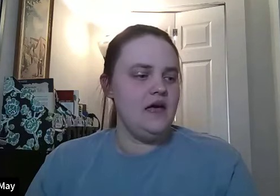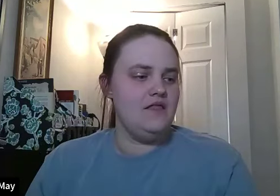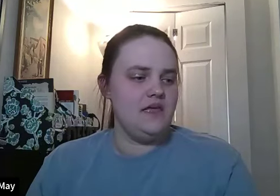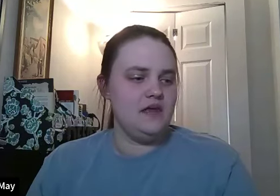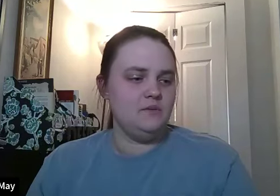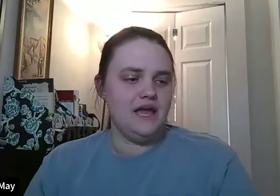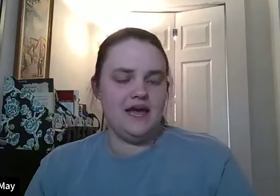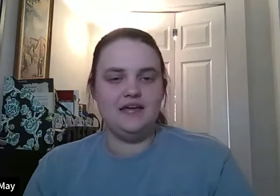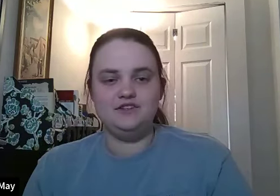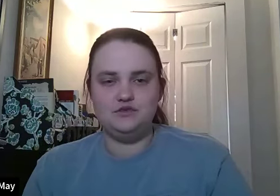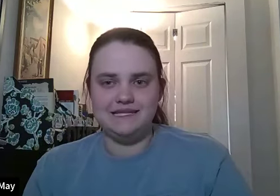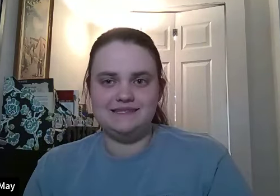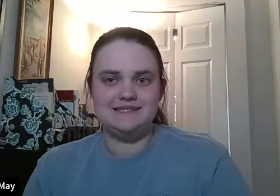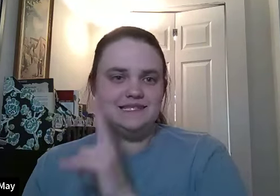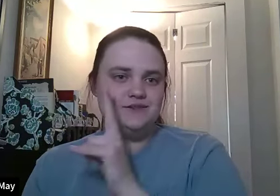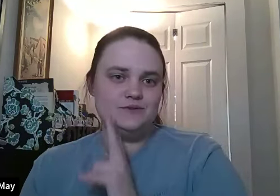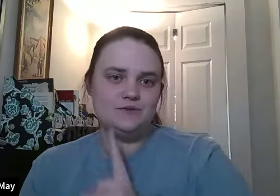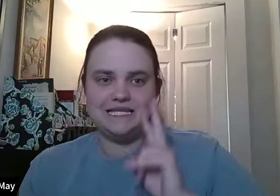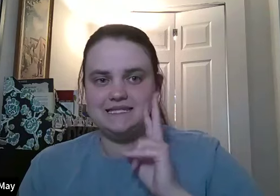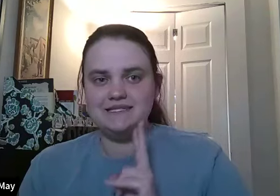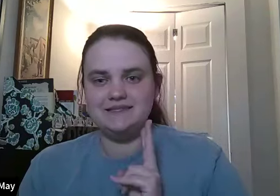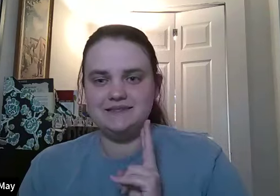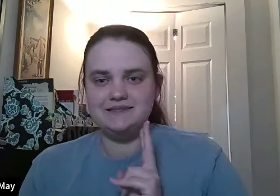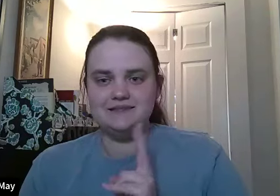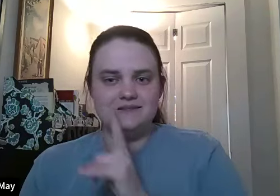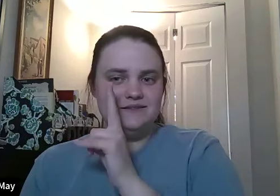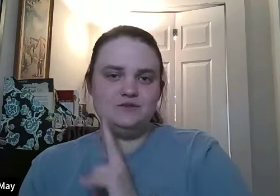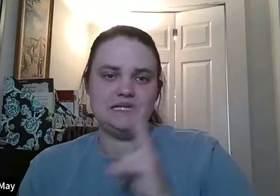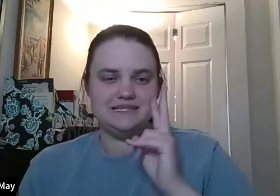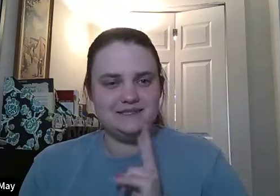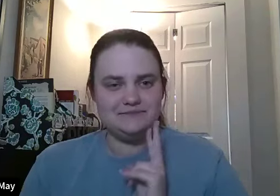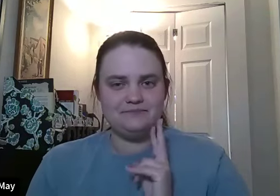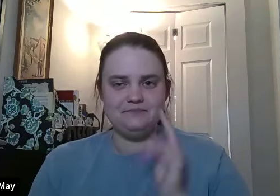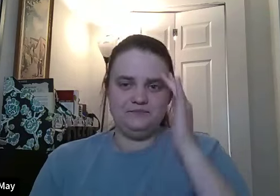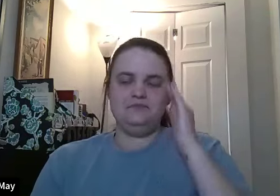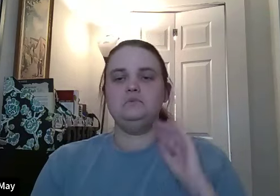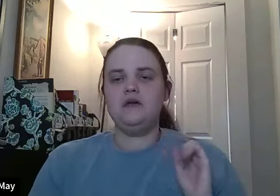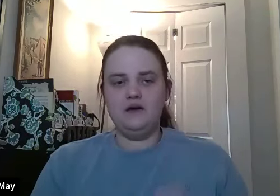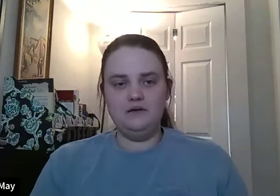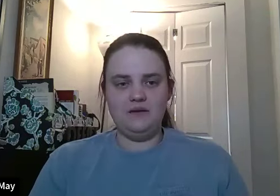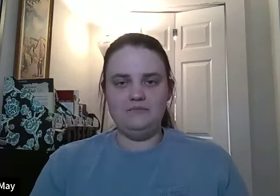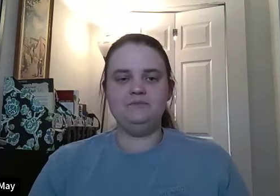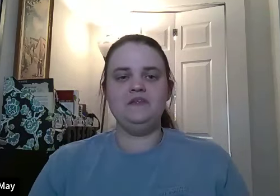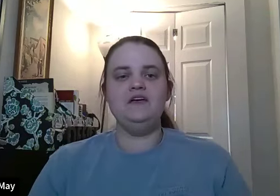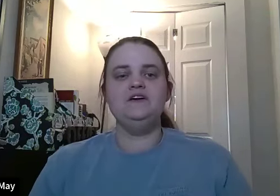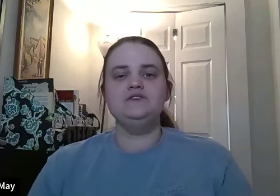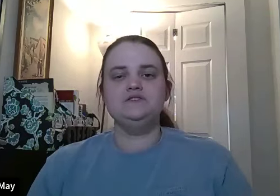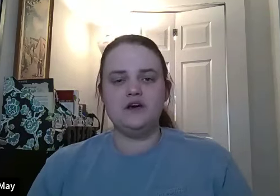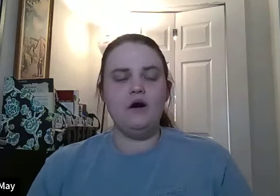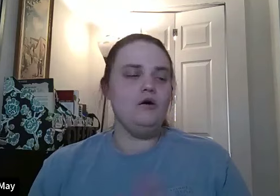And then we had twins, twins, twins. Okay. So, oh,